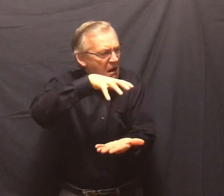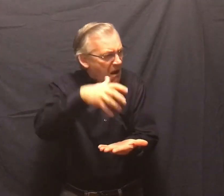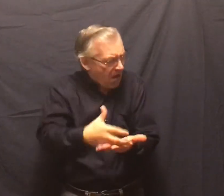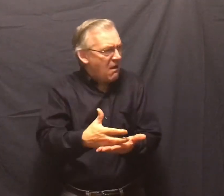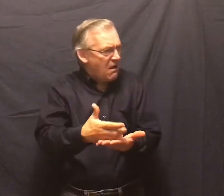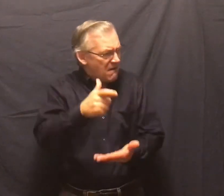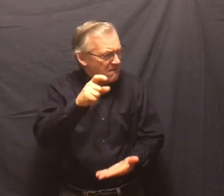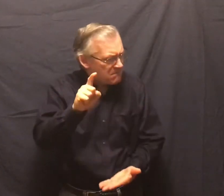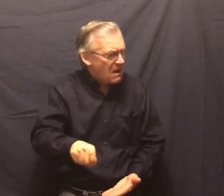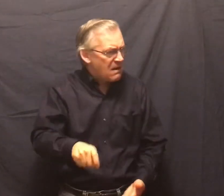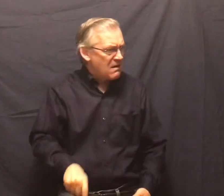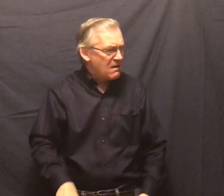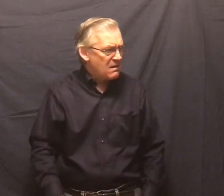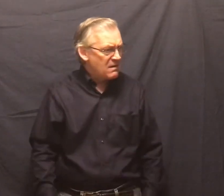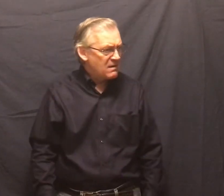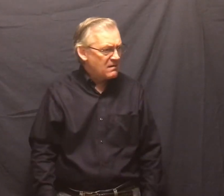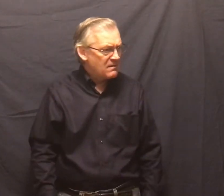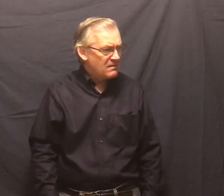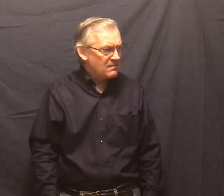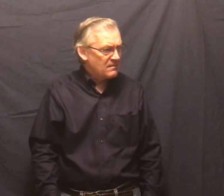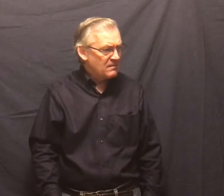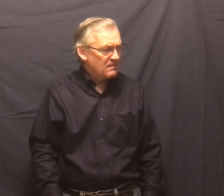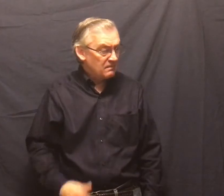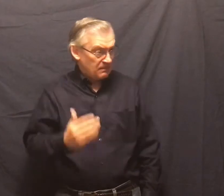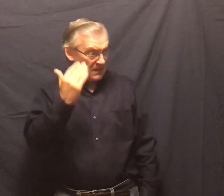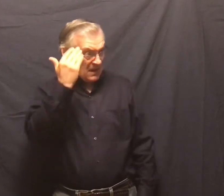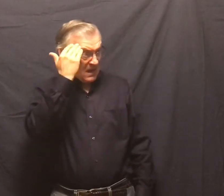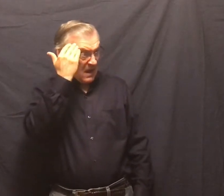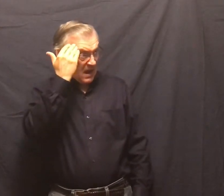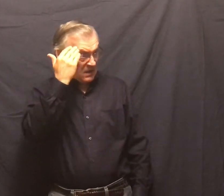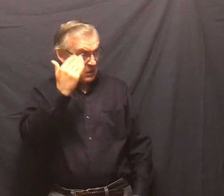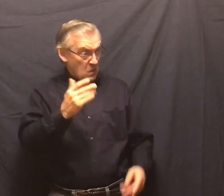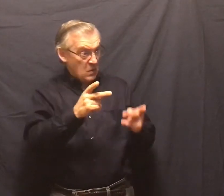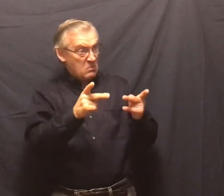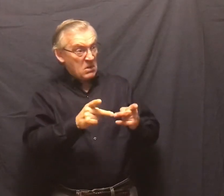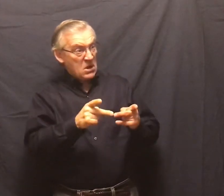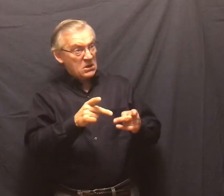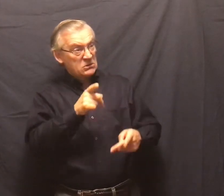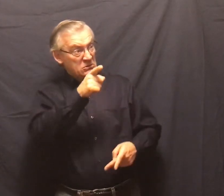I know a little place we can get cheap, but they ain't giving it away."